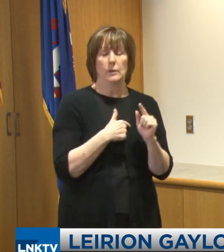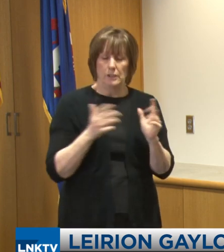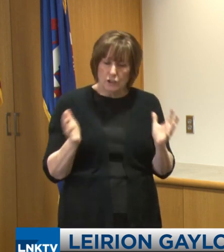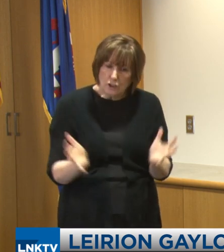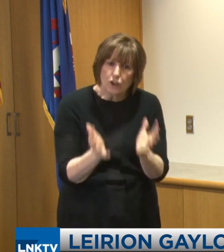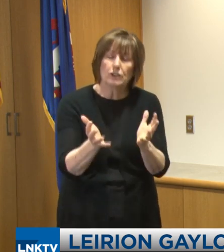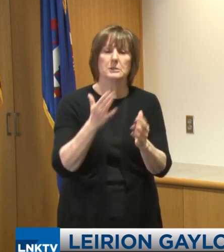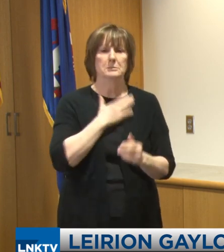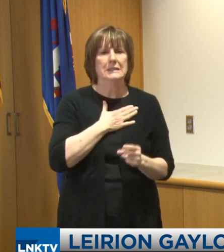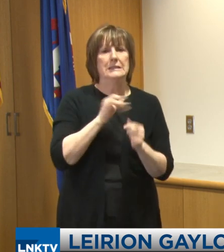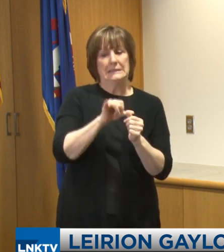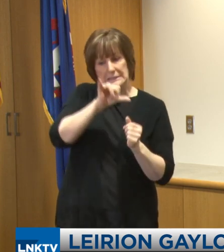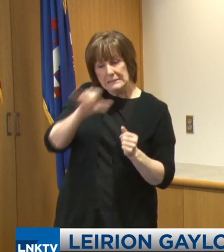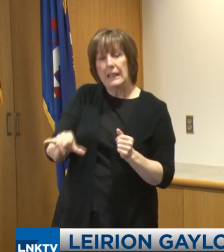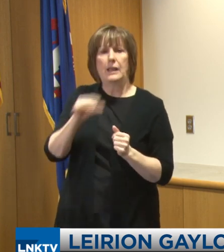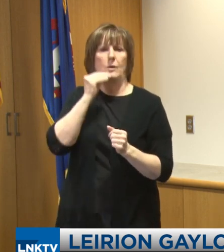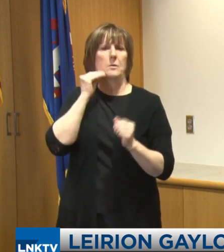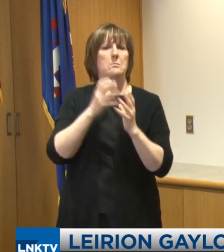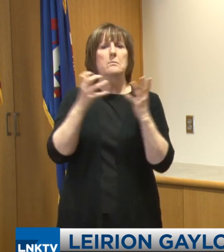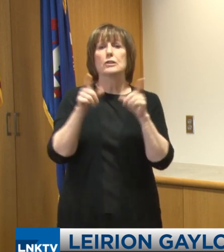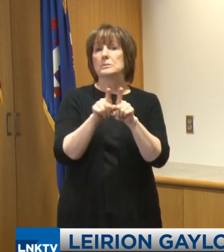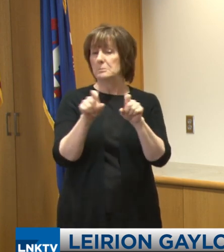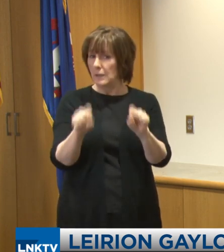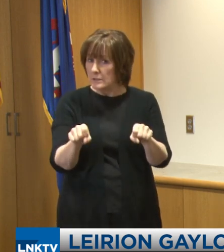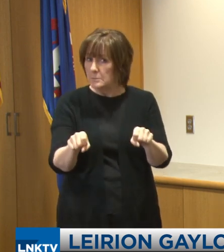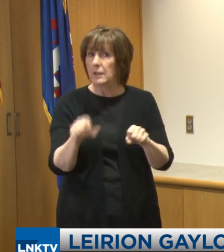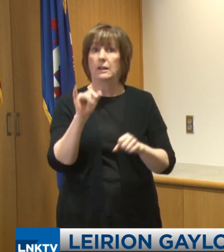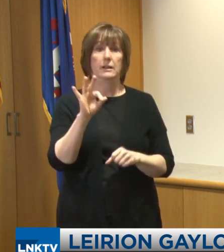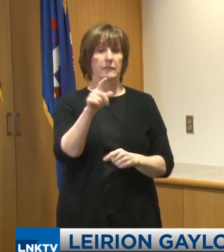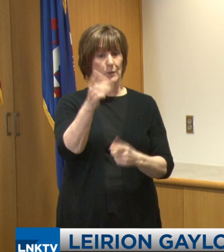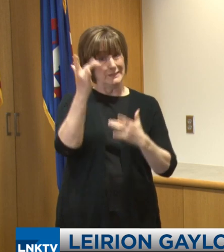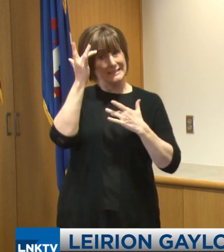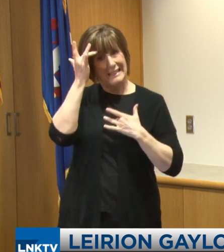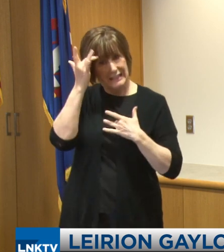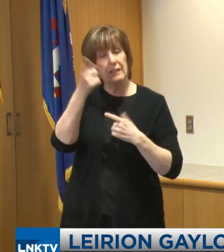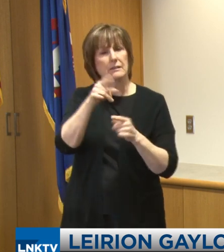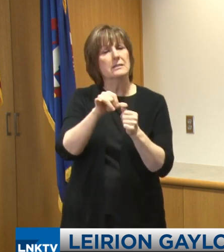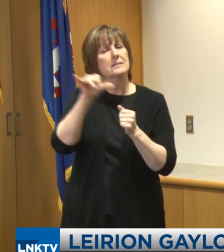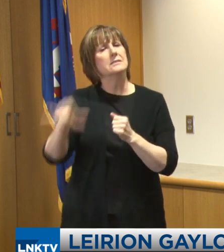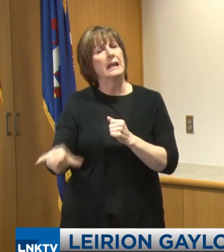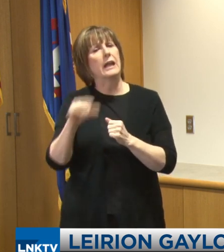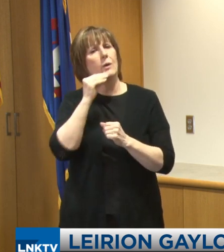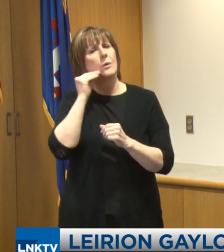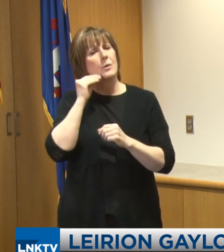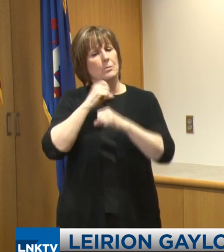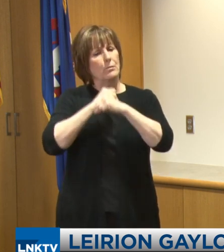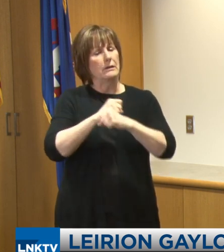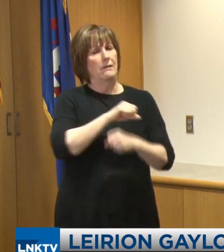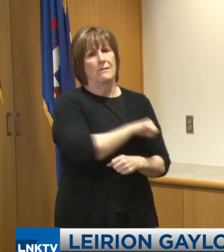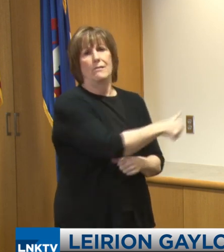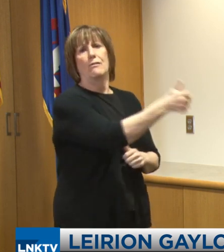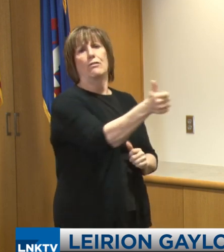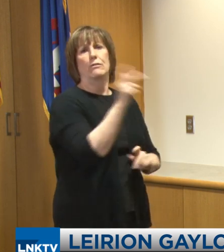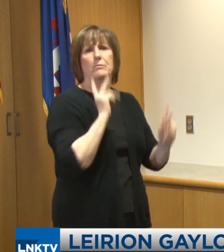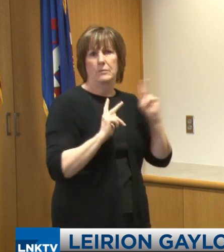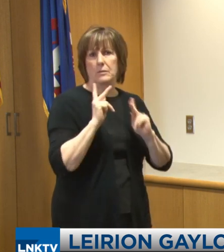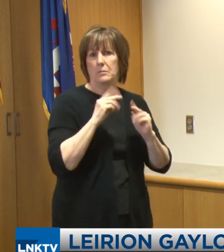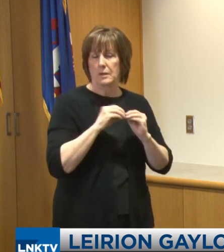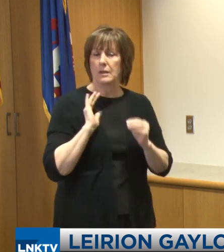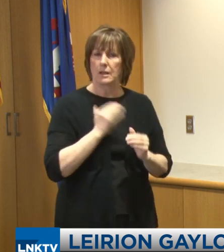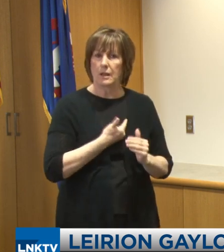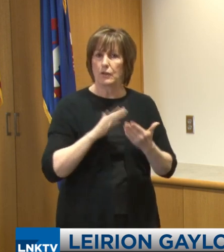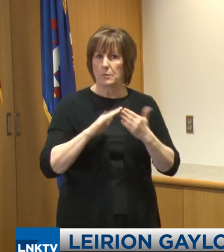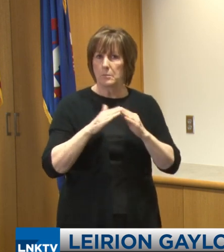encouraged people to stay home as much as possible, and if you are sick, to stay home to protect others here in our